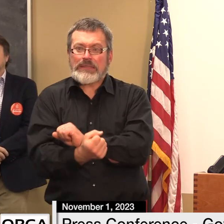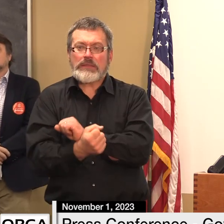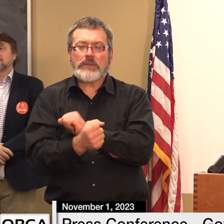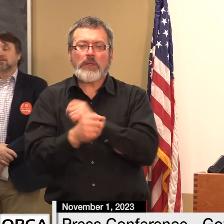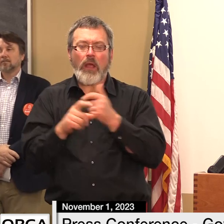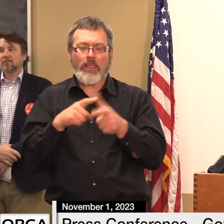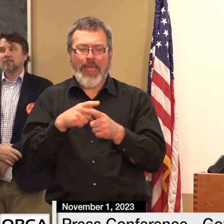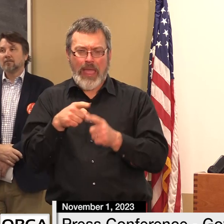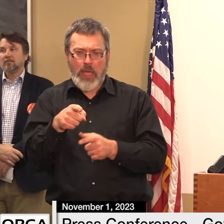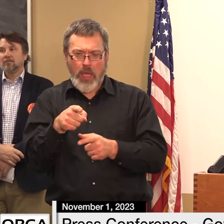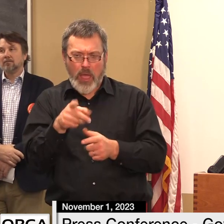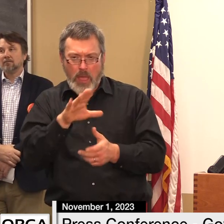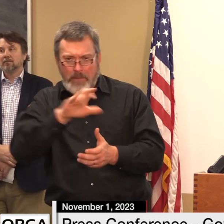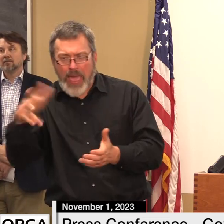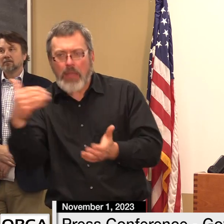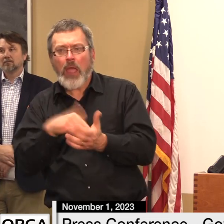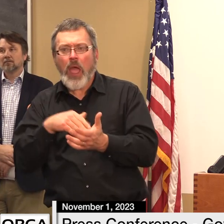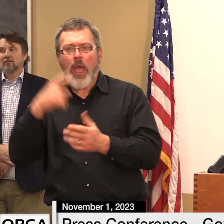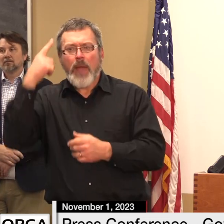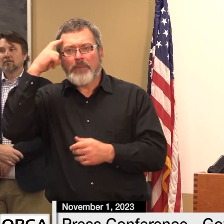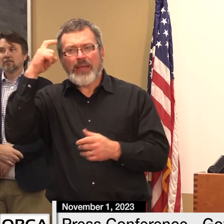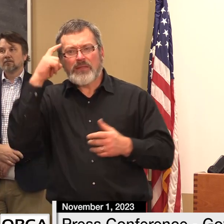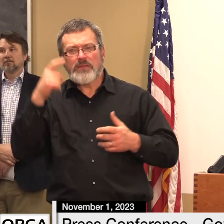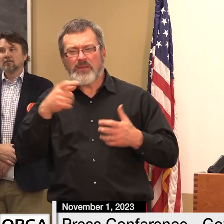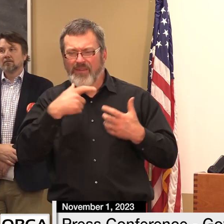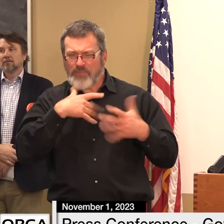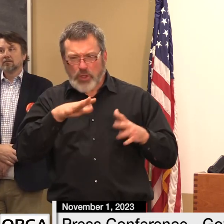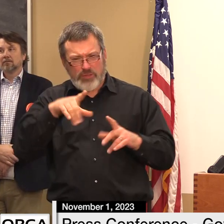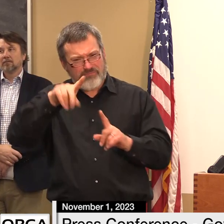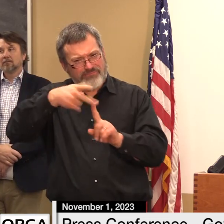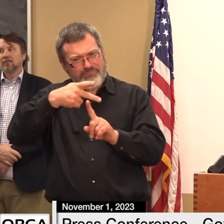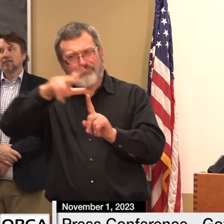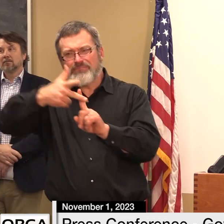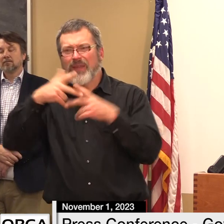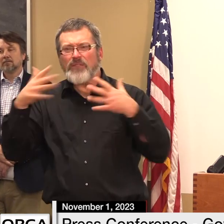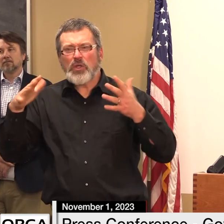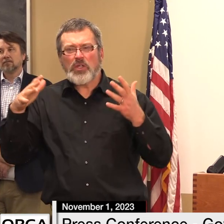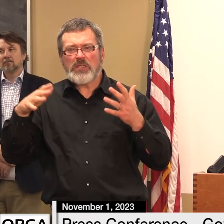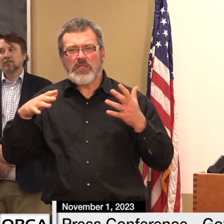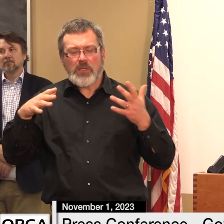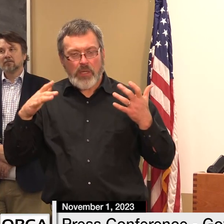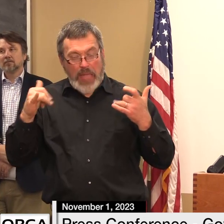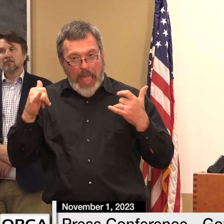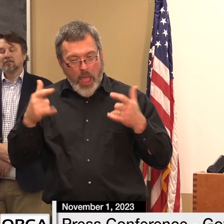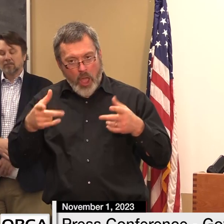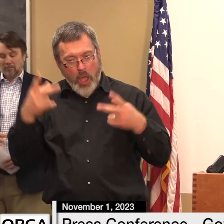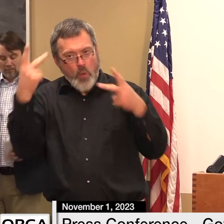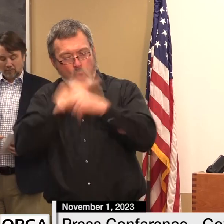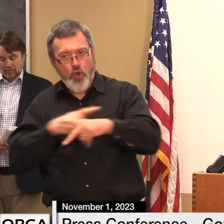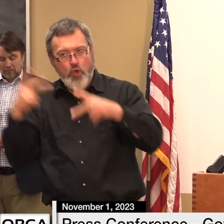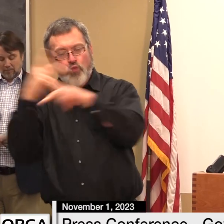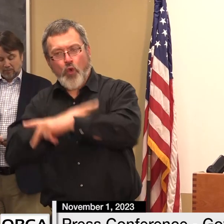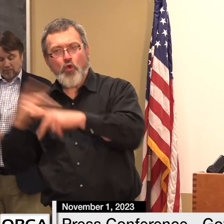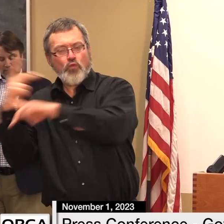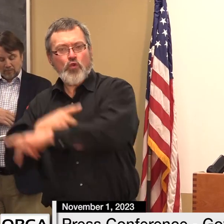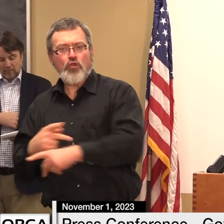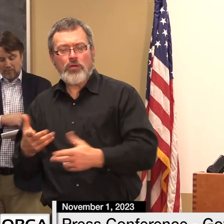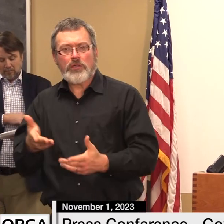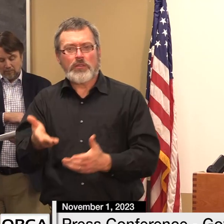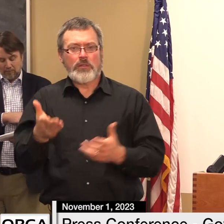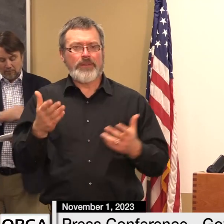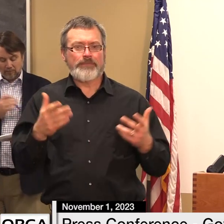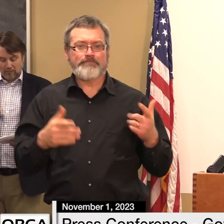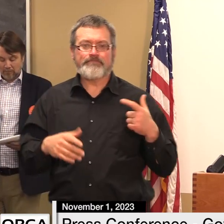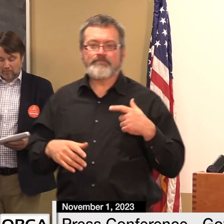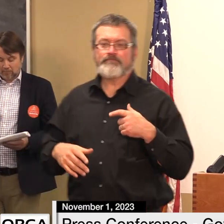offenders that were given those multiple chances, and then their crimes kind of just continue to escalate. Yeah, I think there needs to be a conversation with the legislature